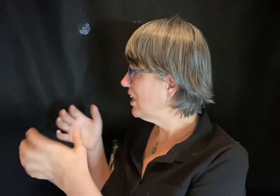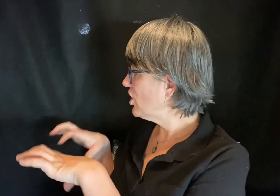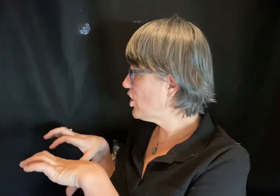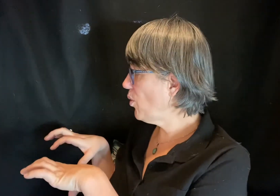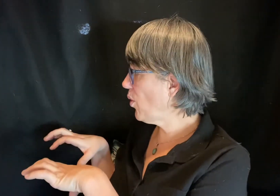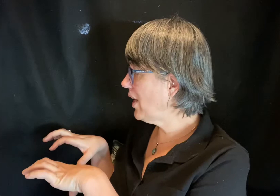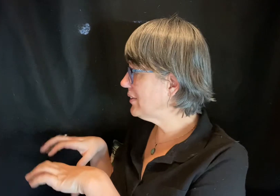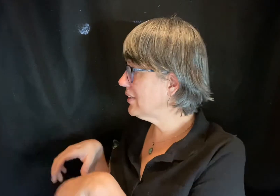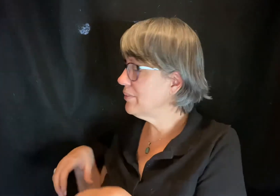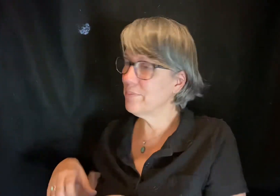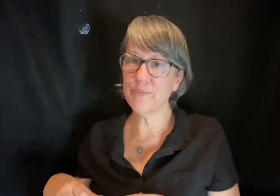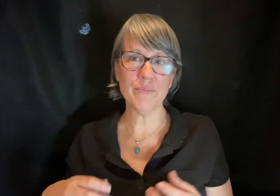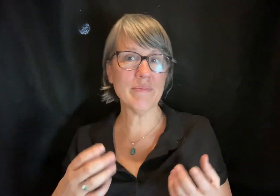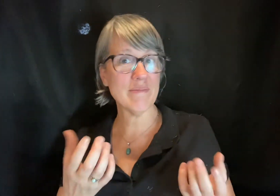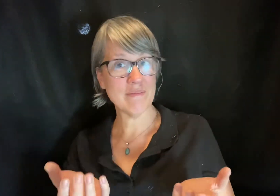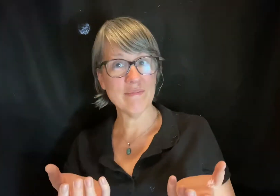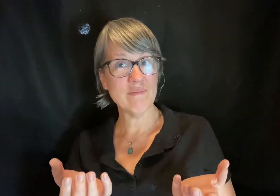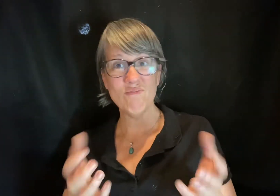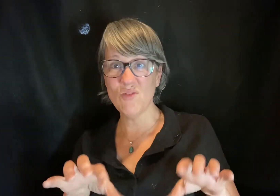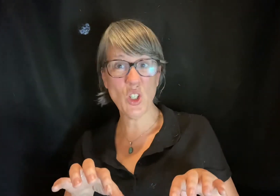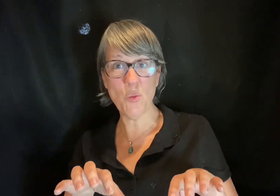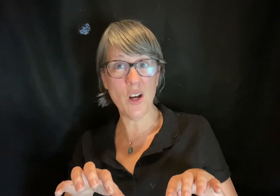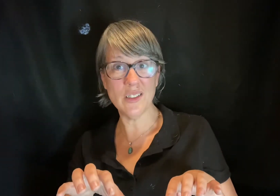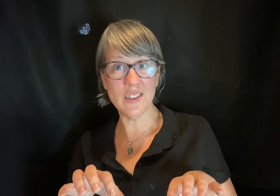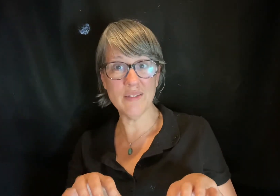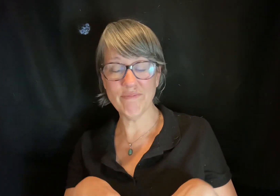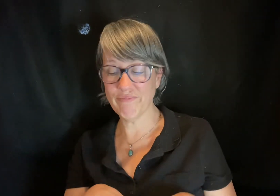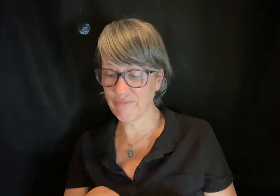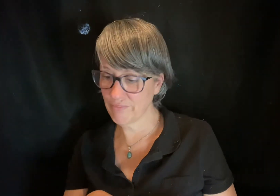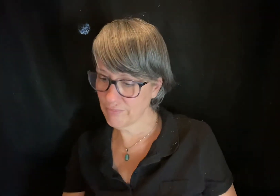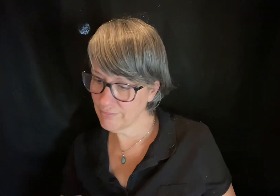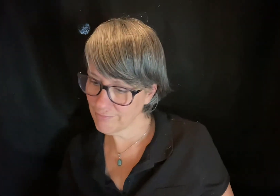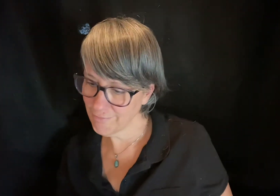Don't want. Don't want.